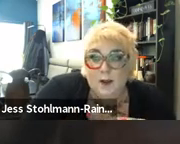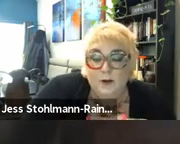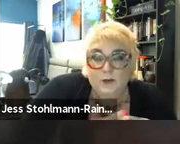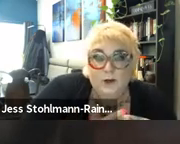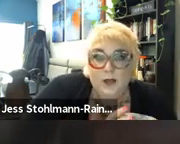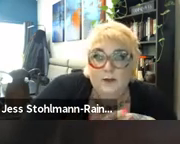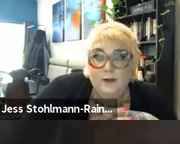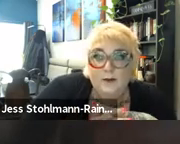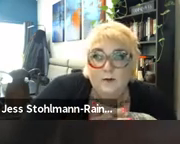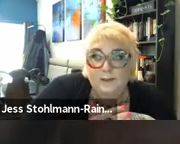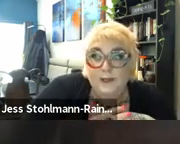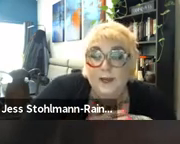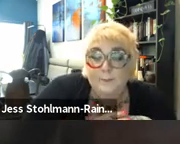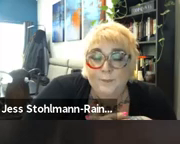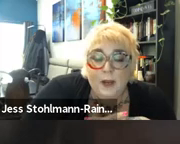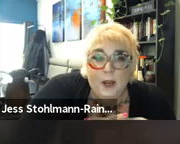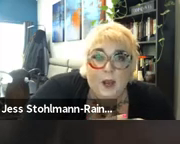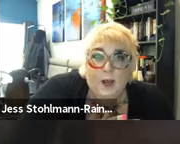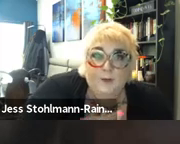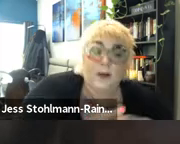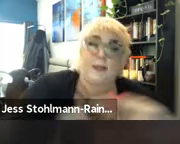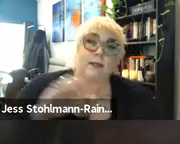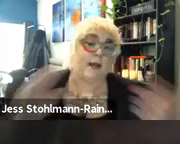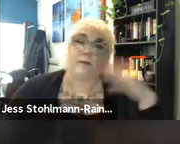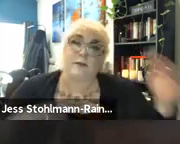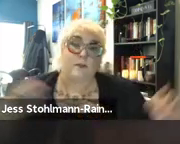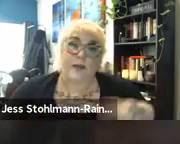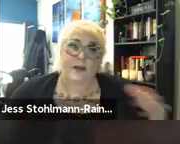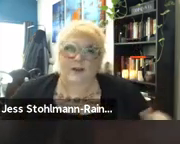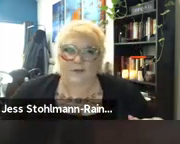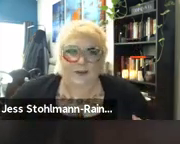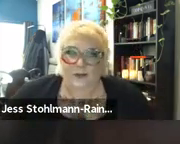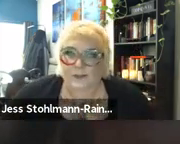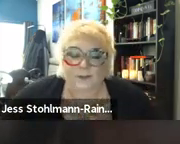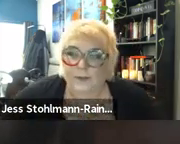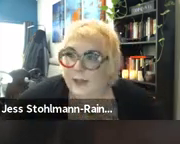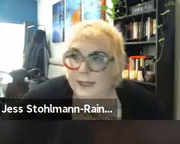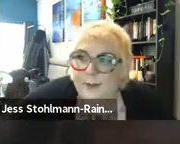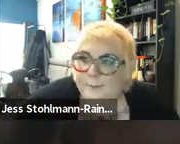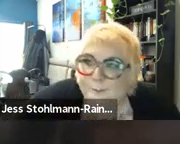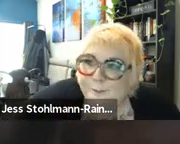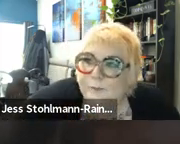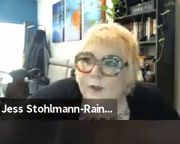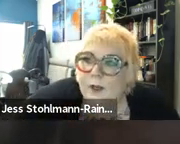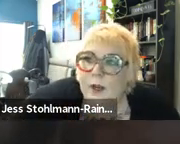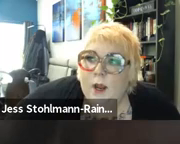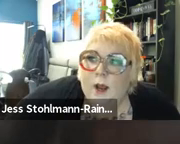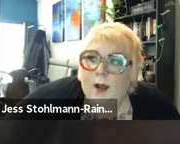emotional health in new york city um currently and that goes out to bed every five years or something like that